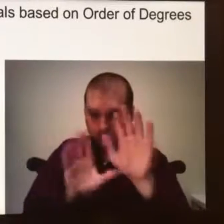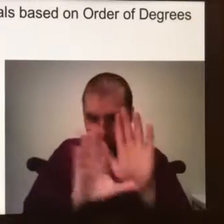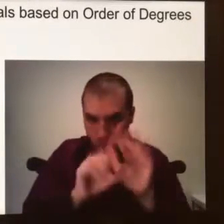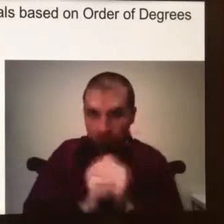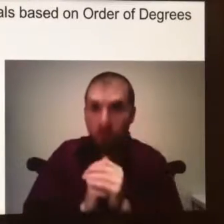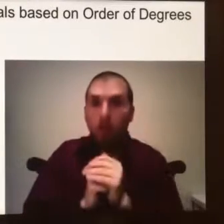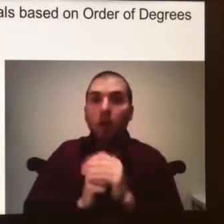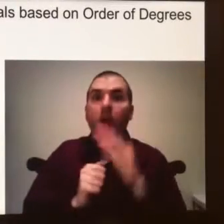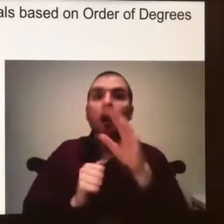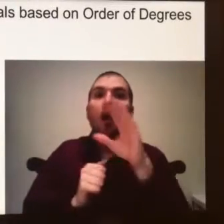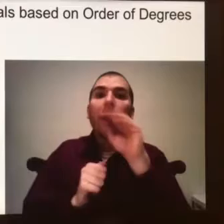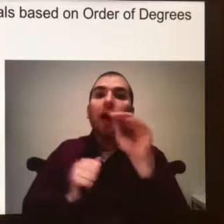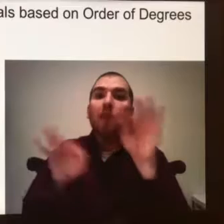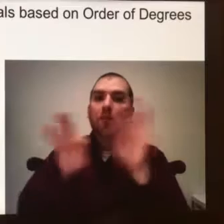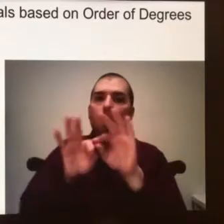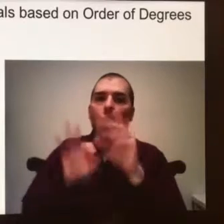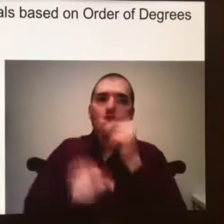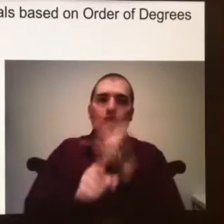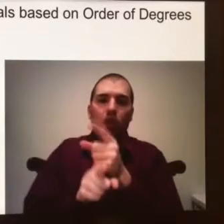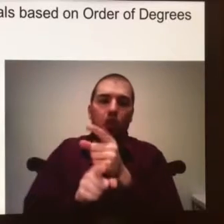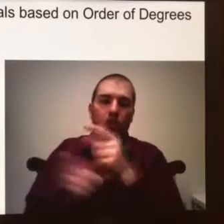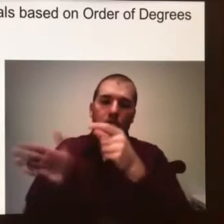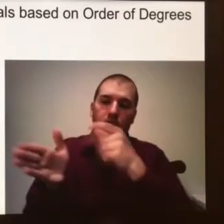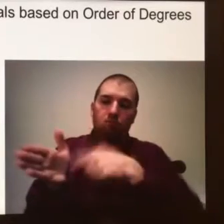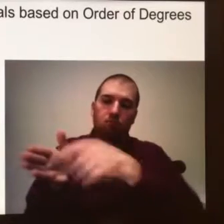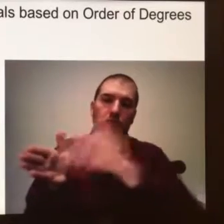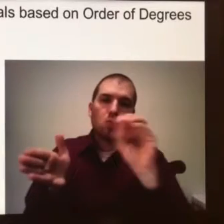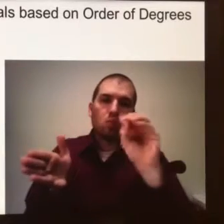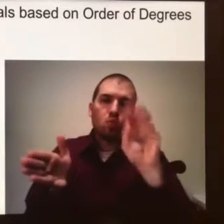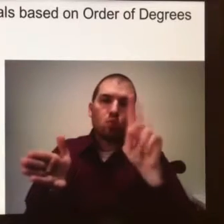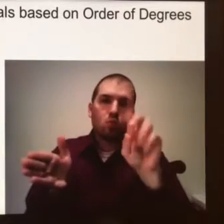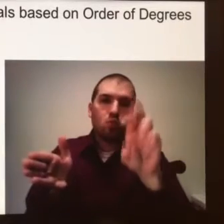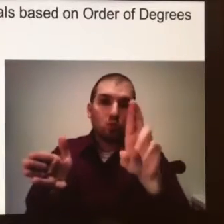So when you take the exponents and order them, it makes solving the